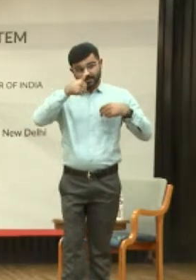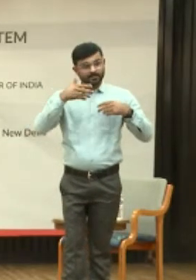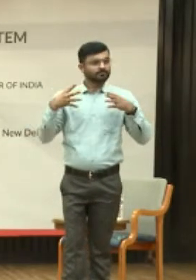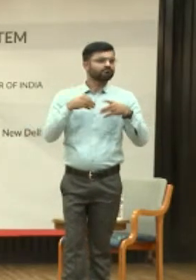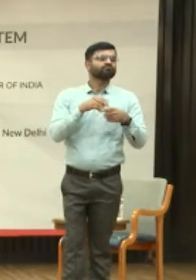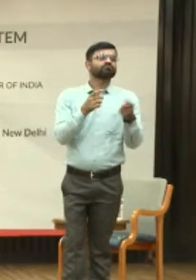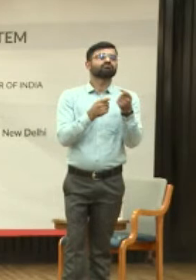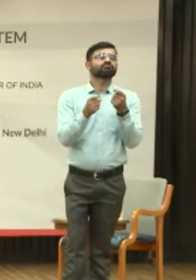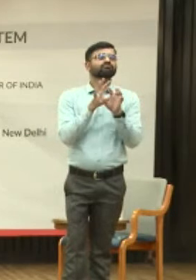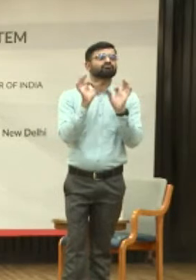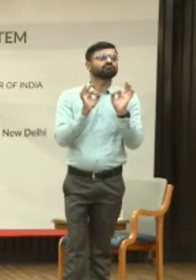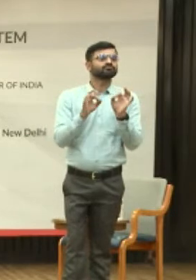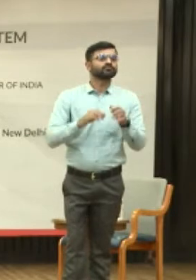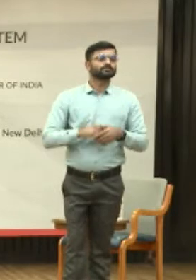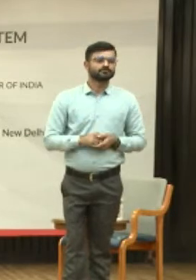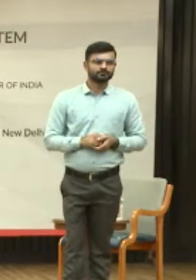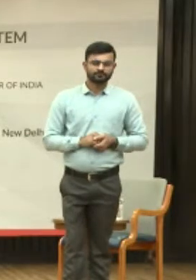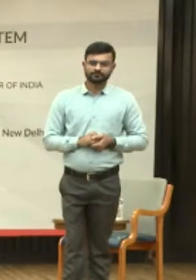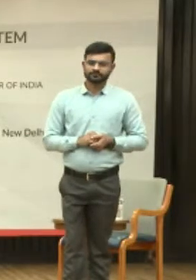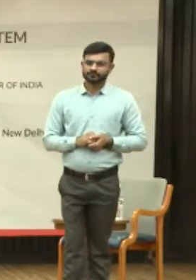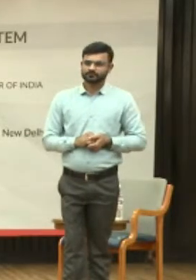exist.